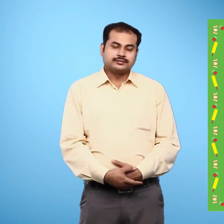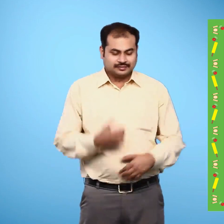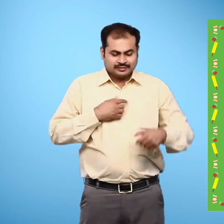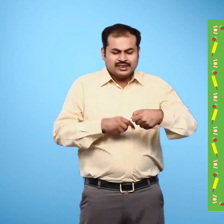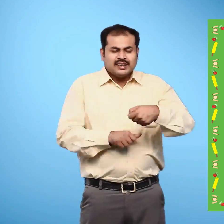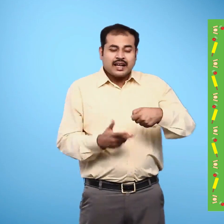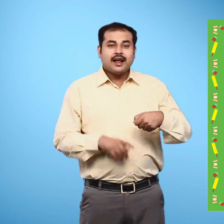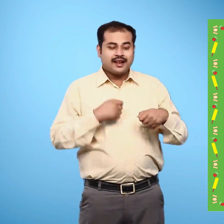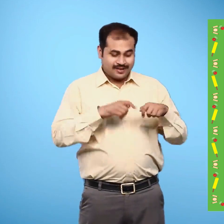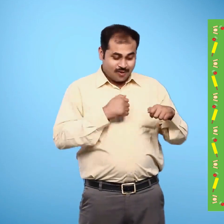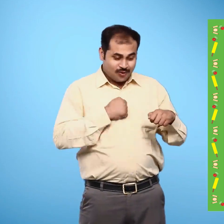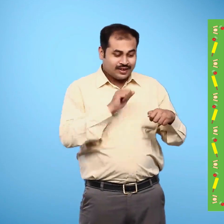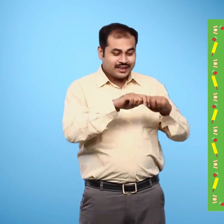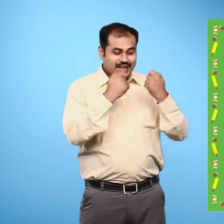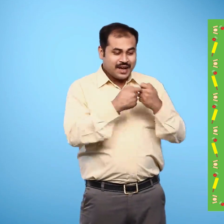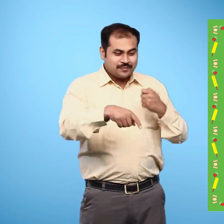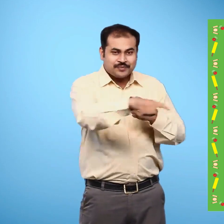Her team has to guess the name.